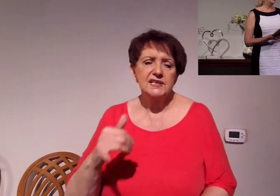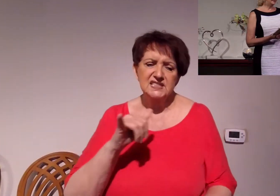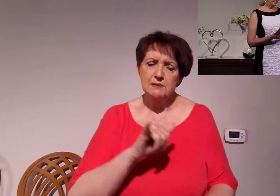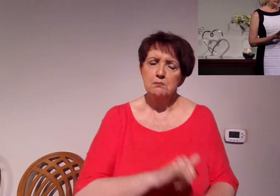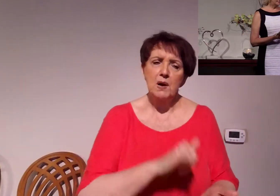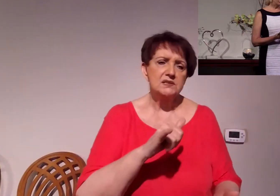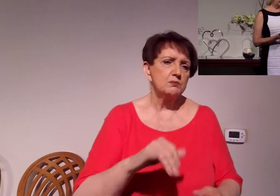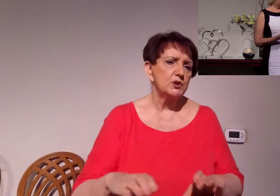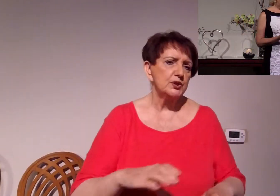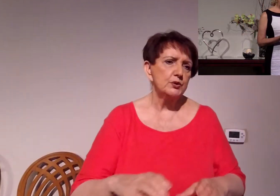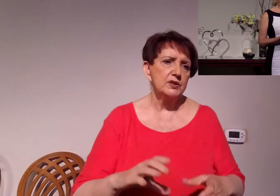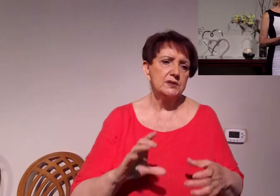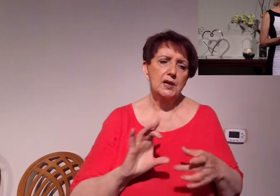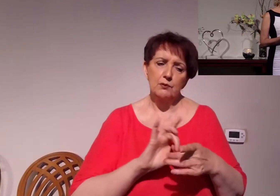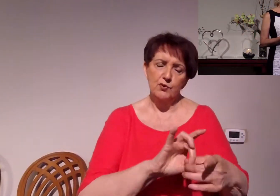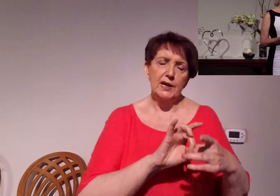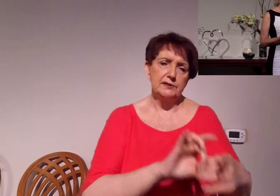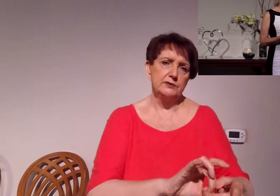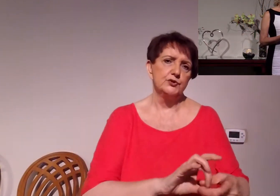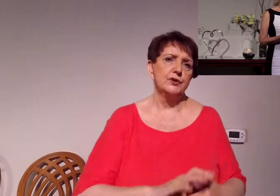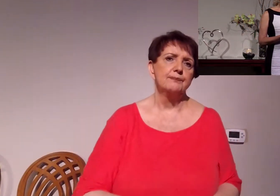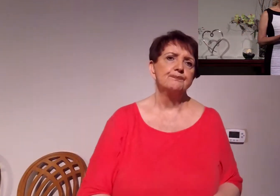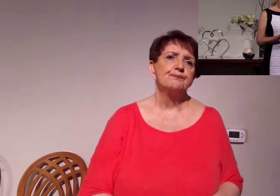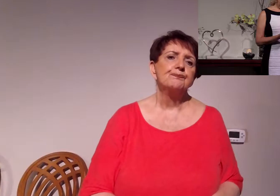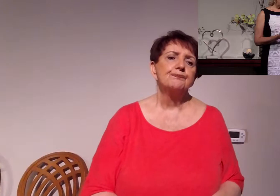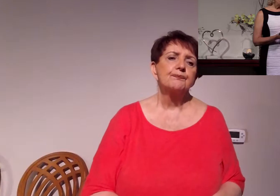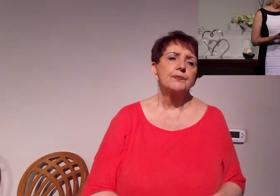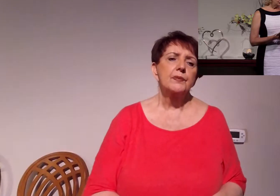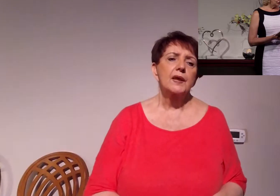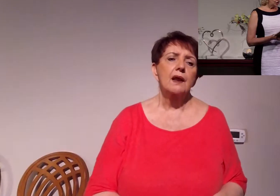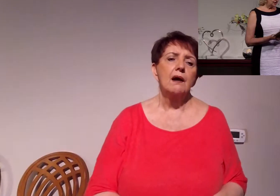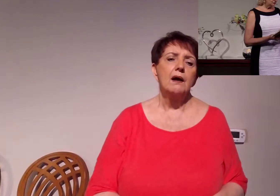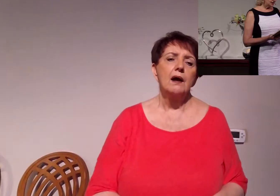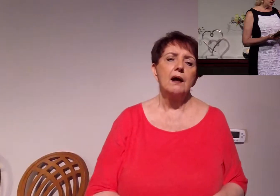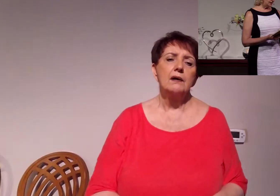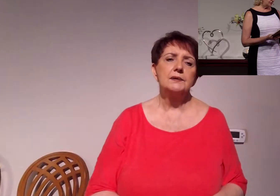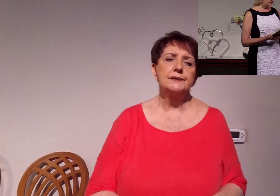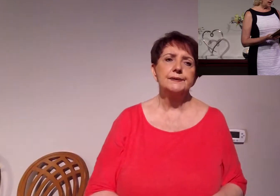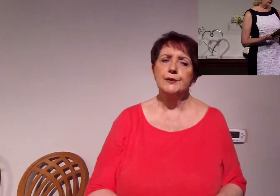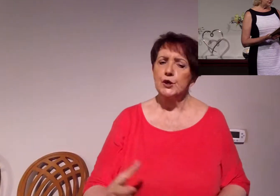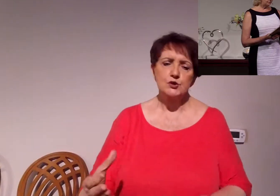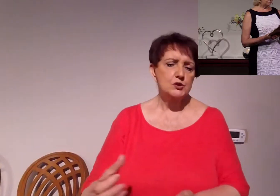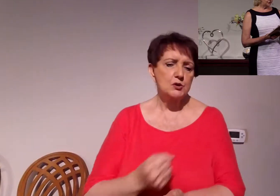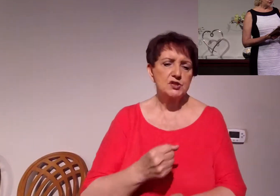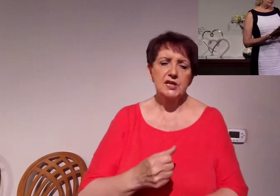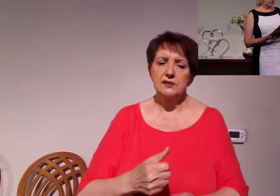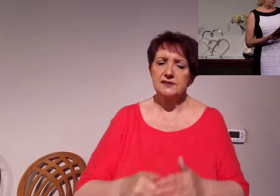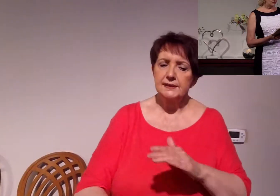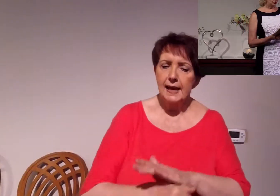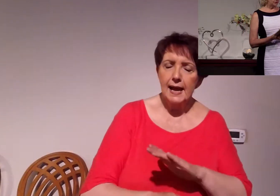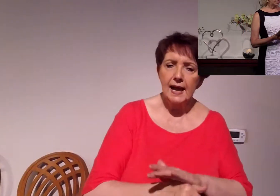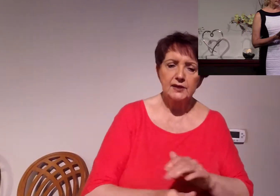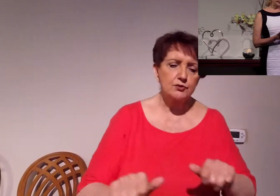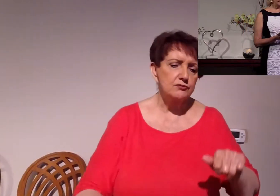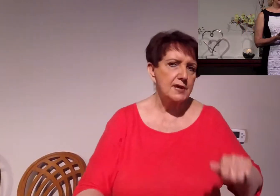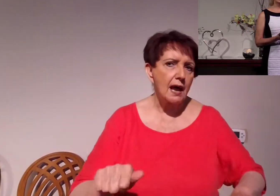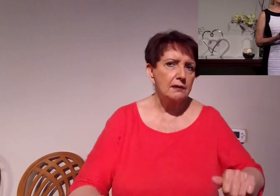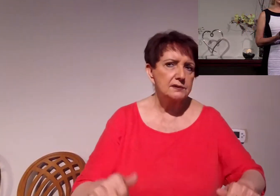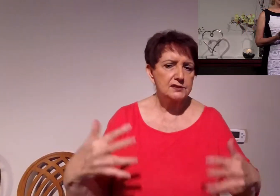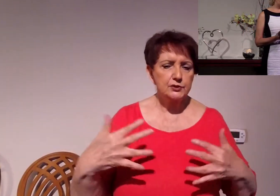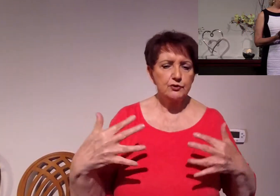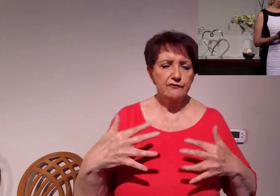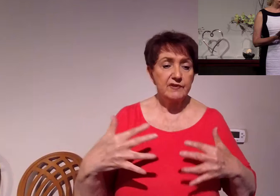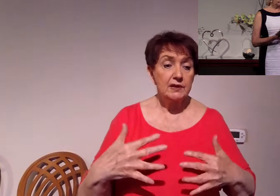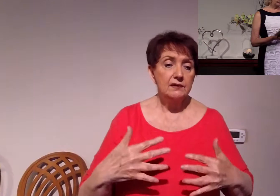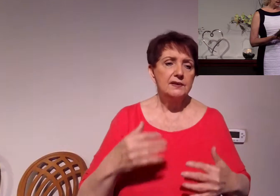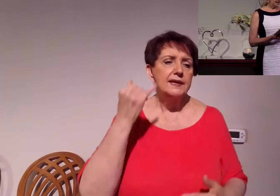so in an intimate relationship. Moreover, there is absolutely no chance we can hide our doubts and fears when we decide to live